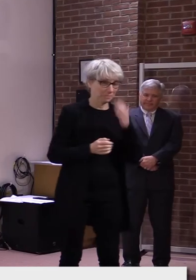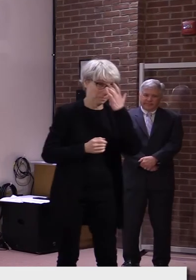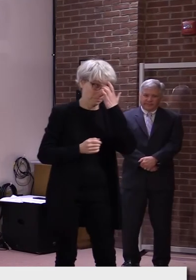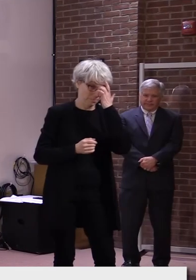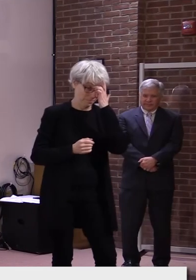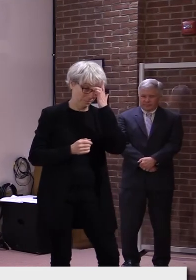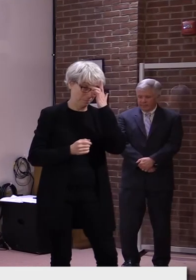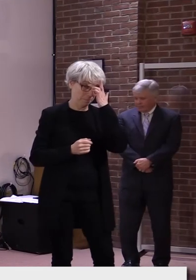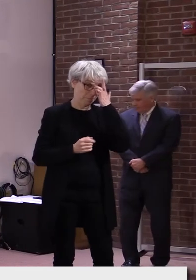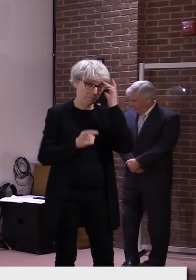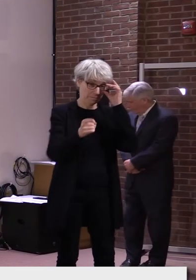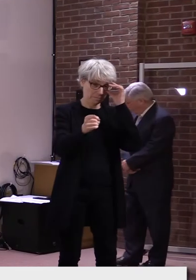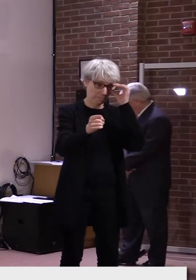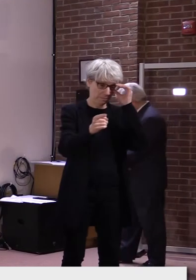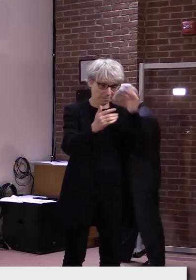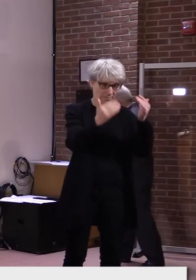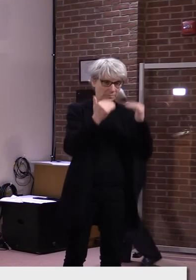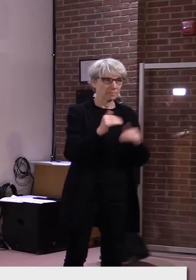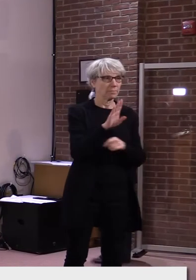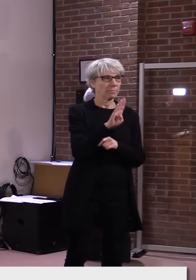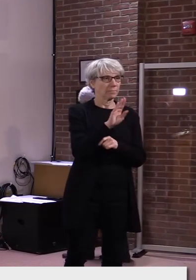Joseph Gresser, the Barton Chronicle.